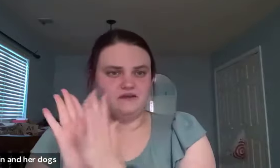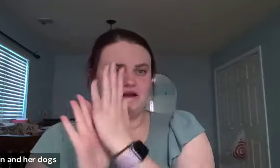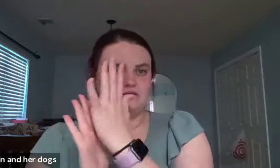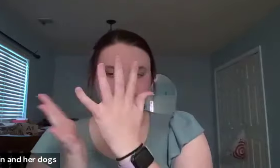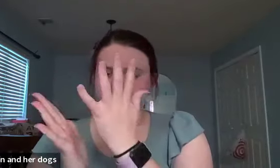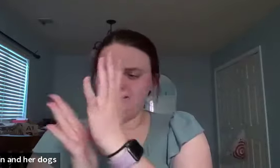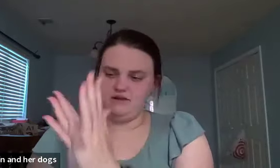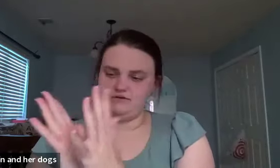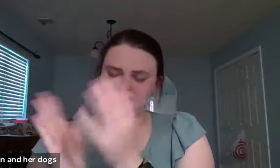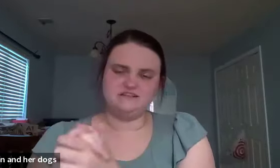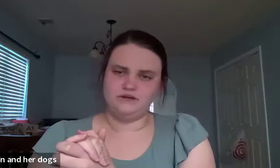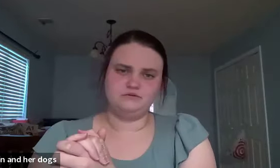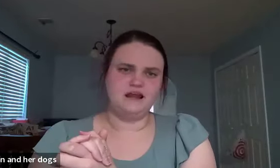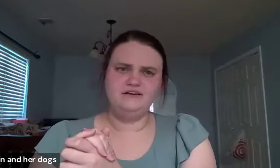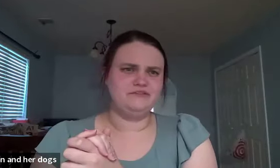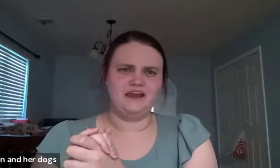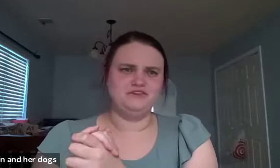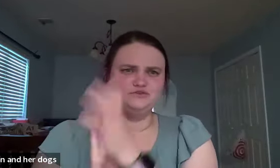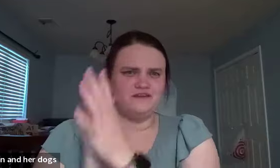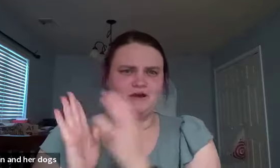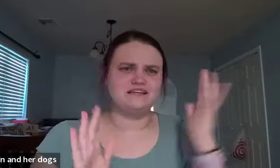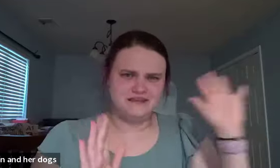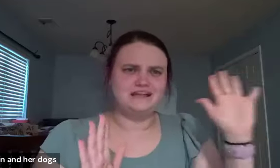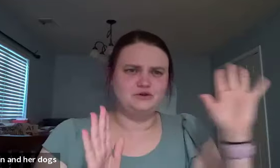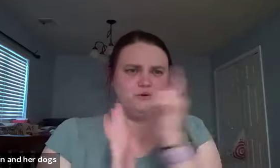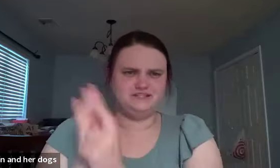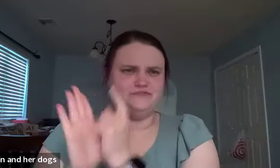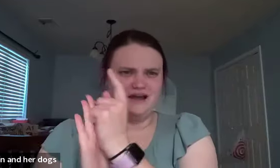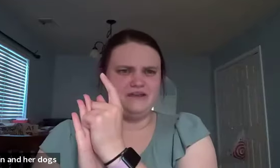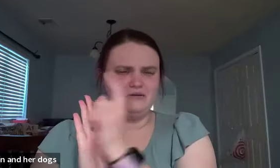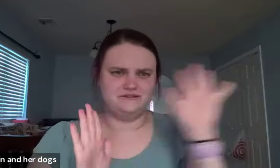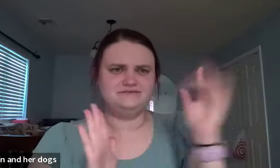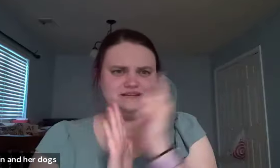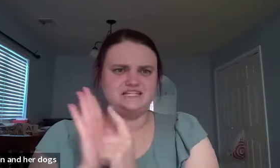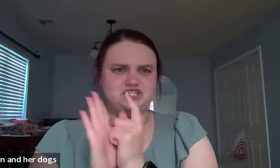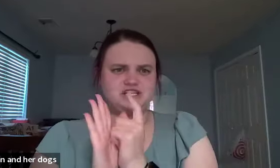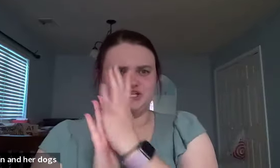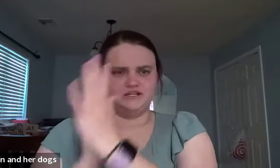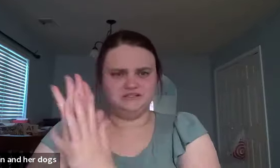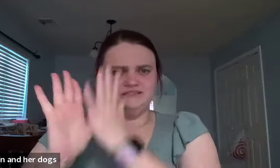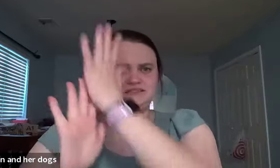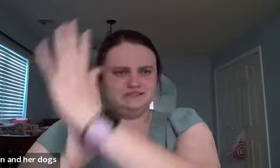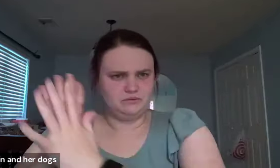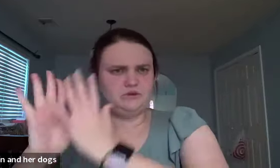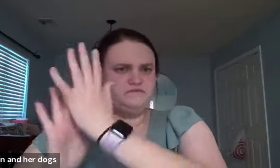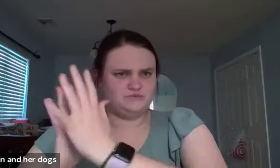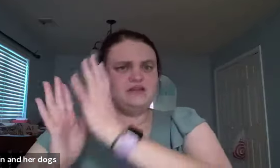5 hours. 5 hours is a weird one. I don't think I've used 5 hours. I think I do always do 5 hours because that's just such a that